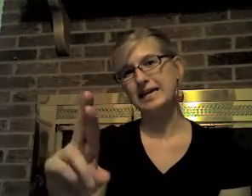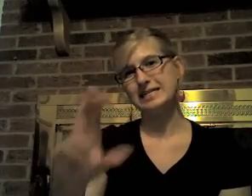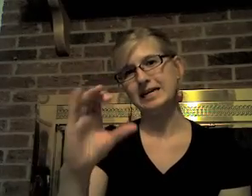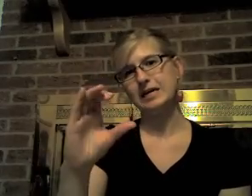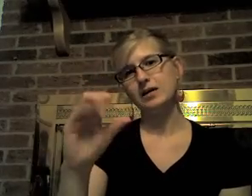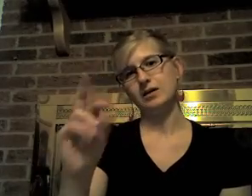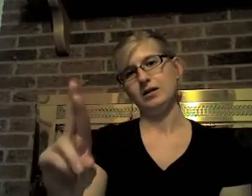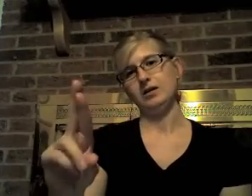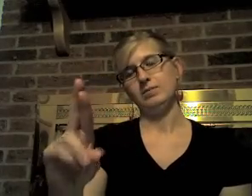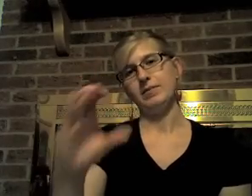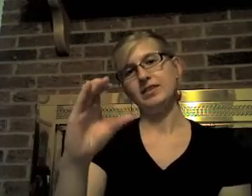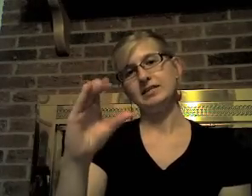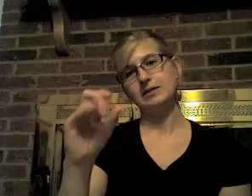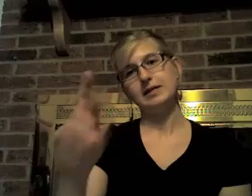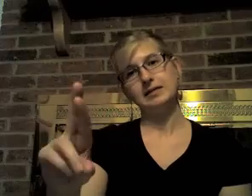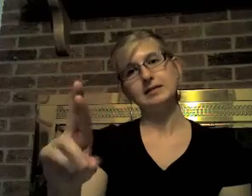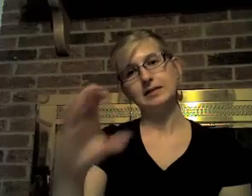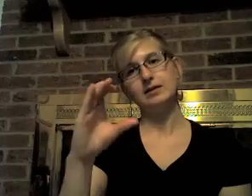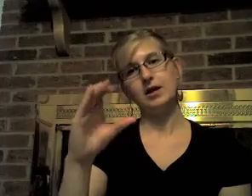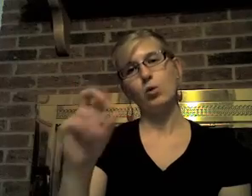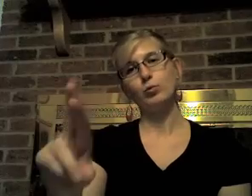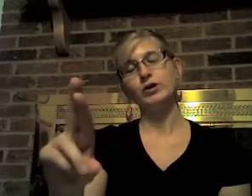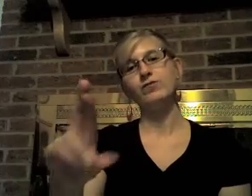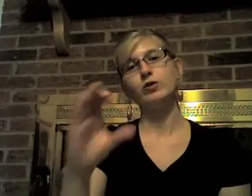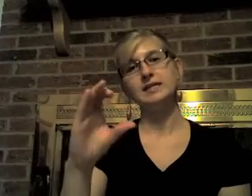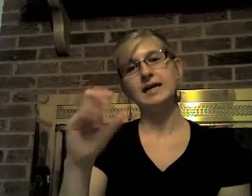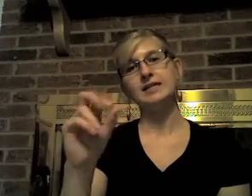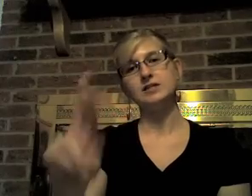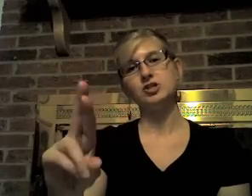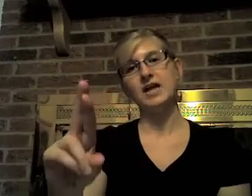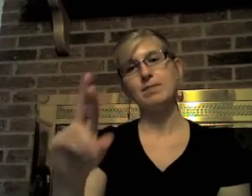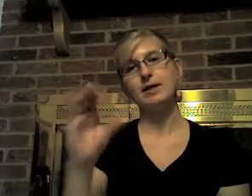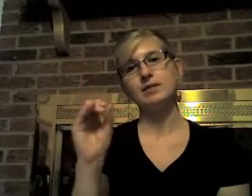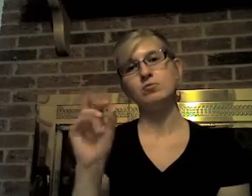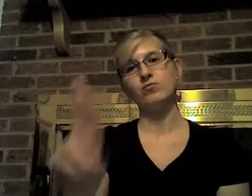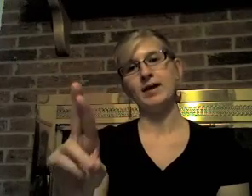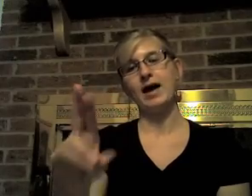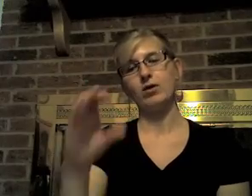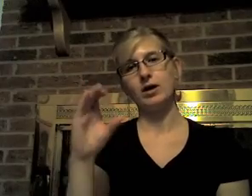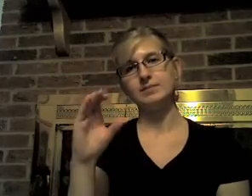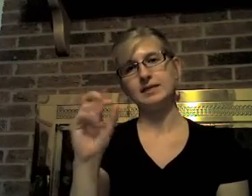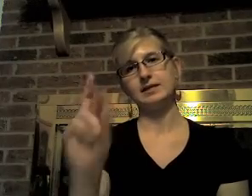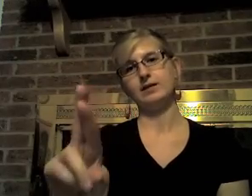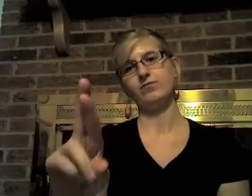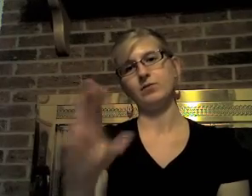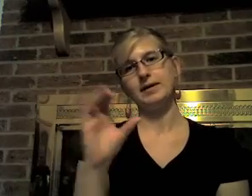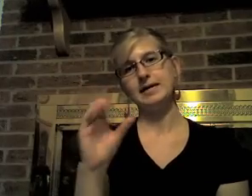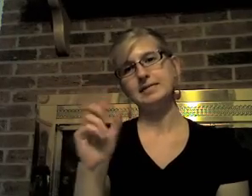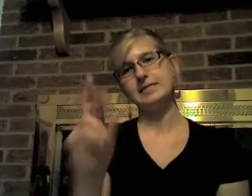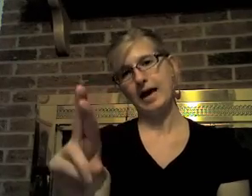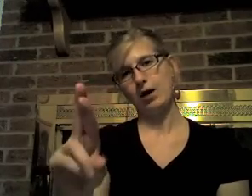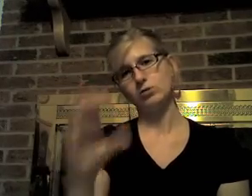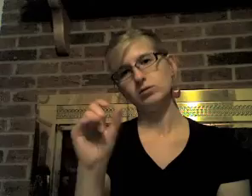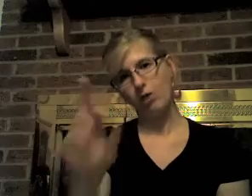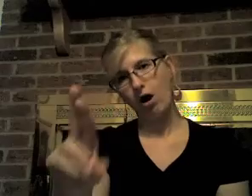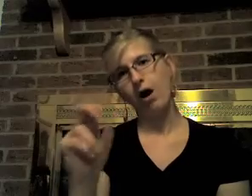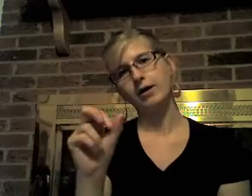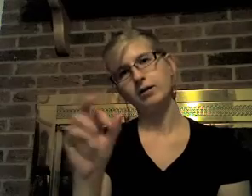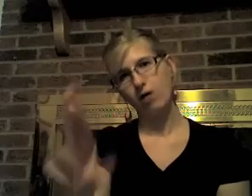lazy, but this is, what you're focusing on is the shape and the movement, how it comes from in to out. Car,